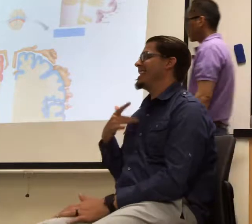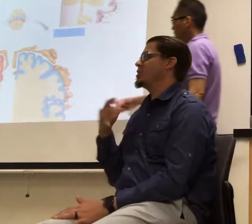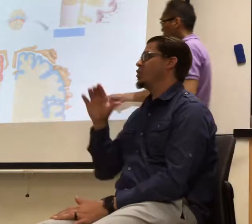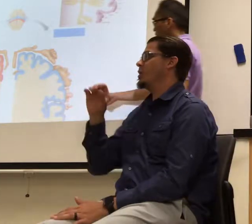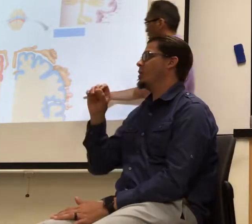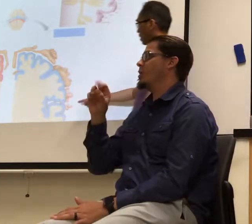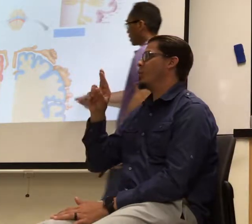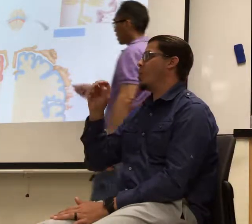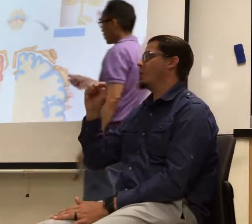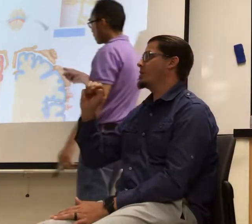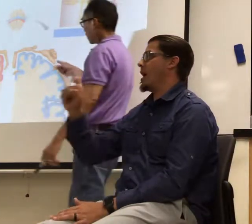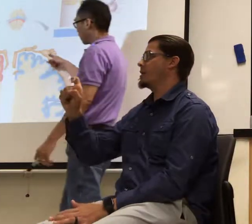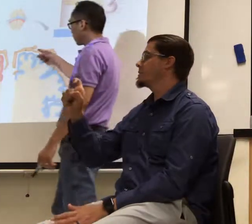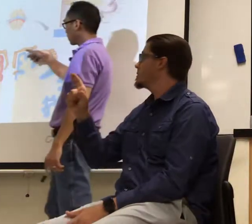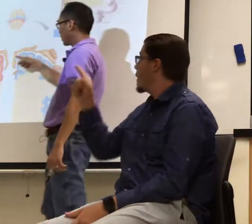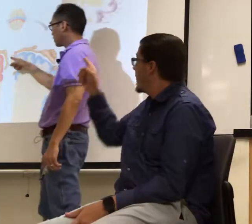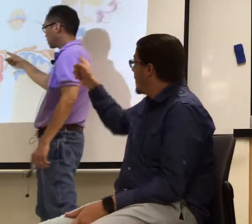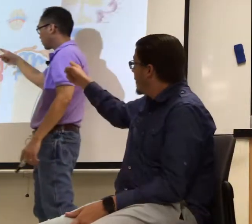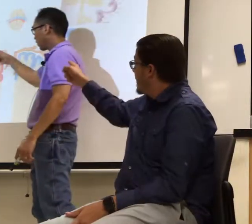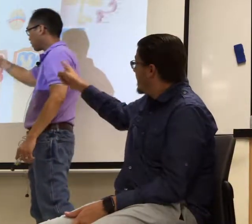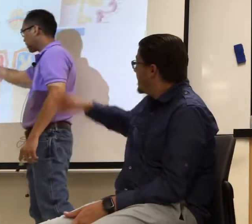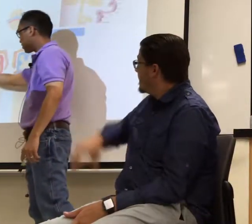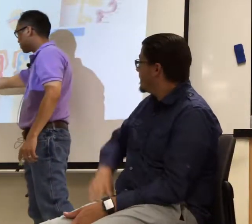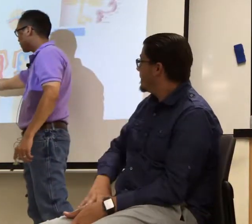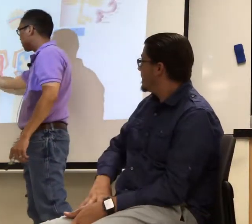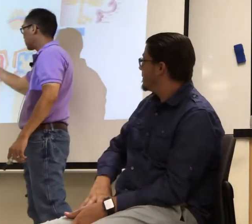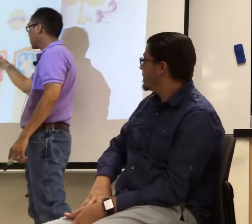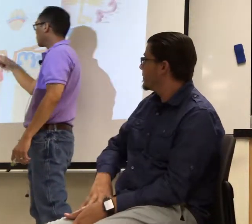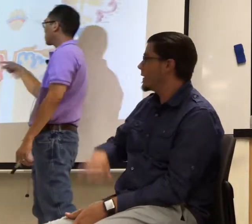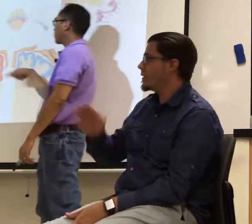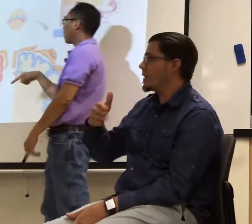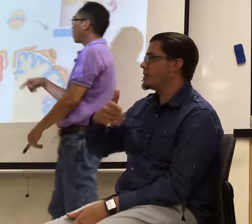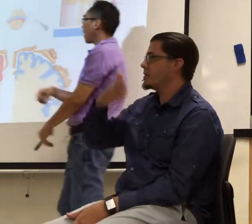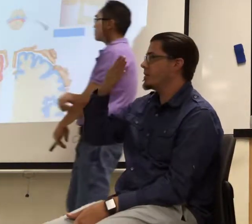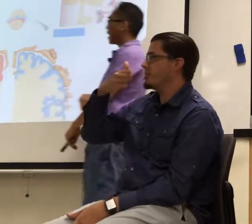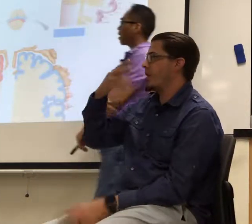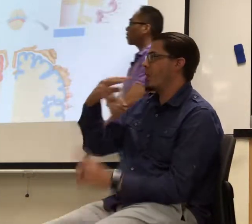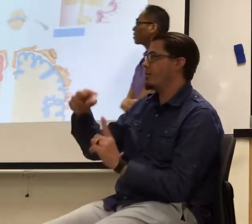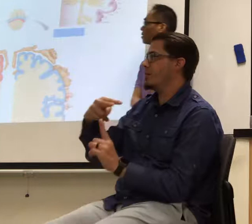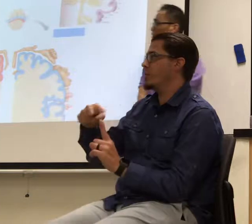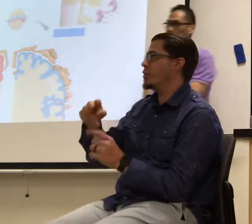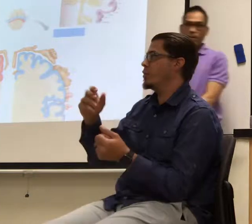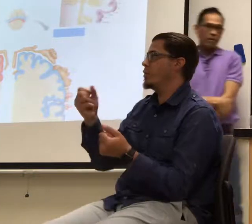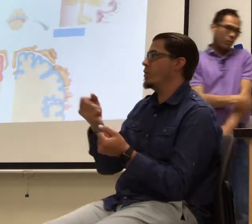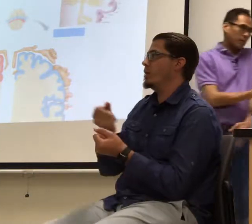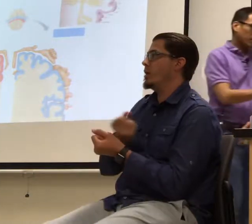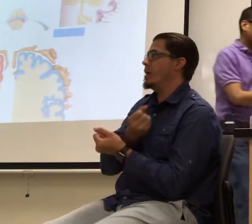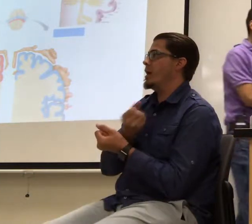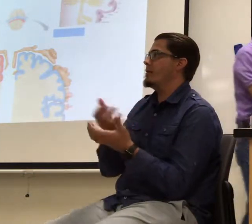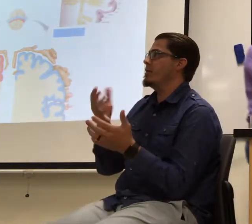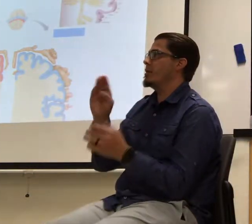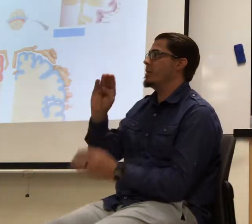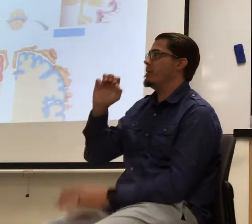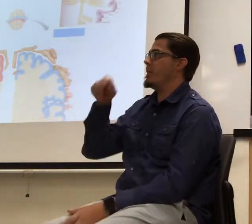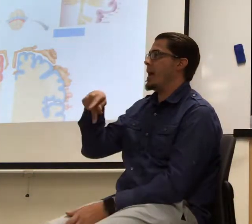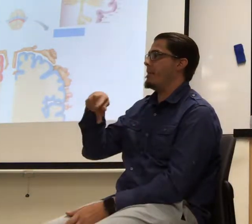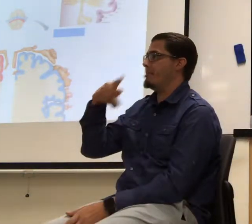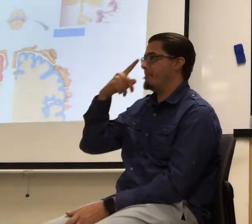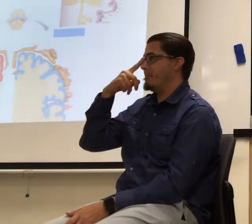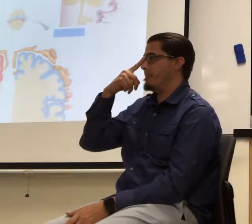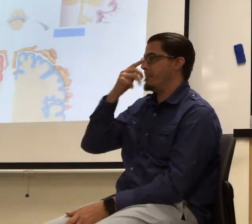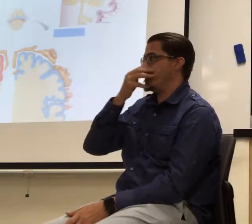cortex, right there. Okay, this is a frontal section view. So it's been all mapped out. We're able to know this